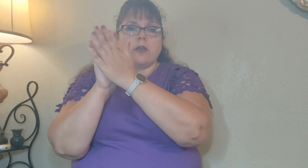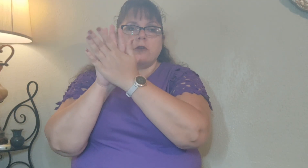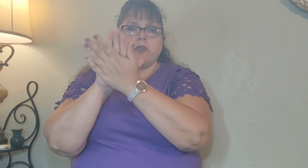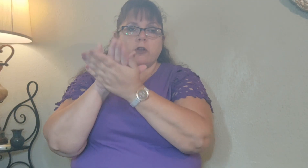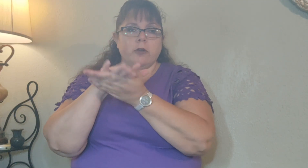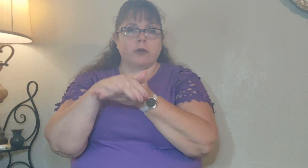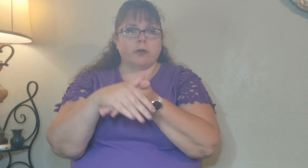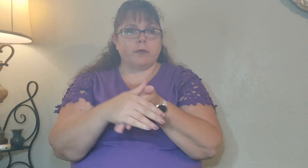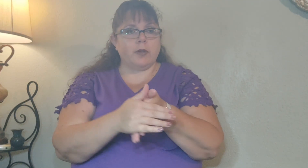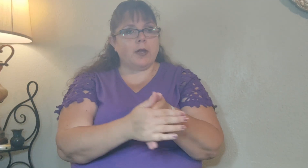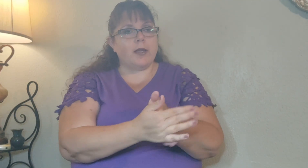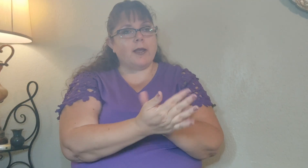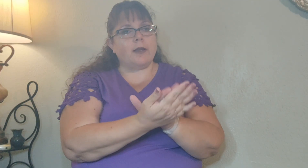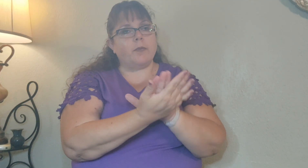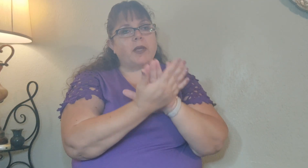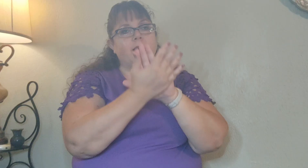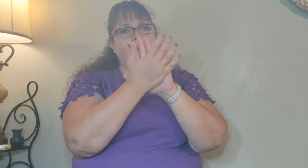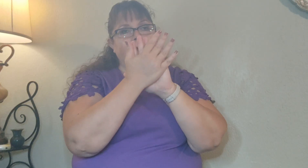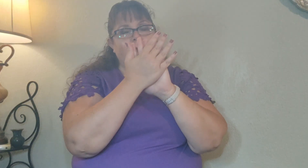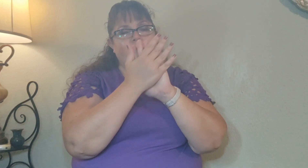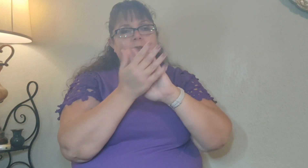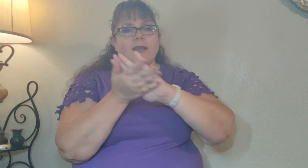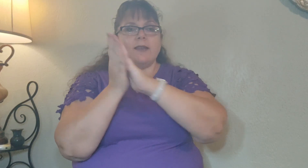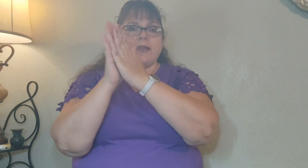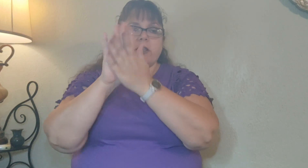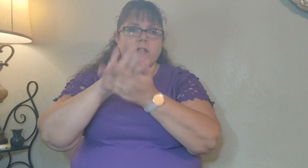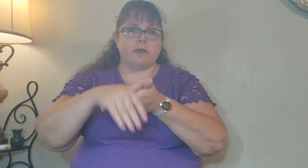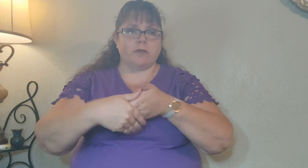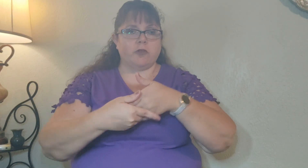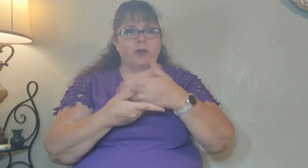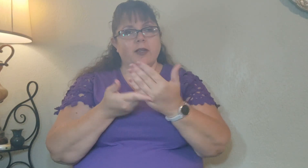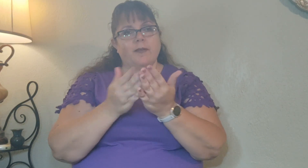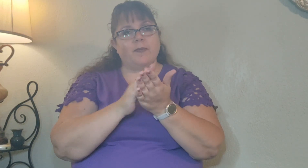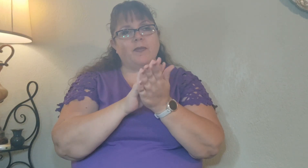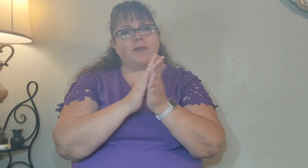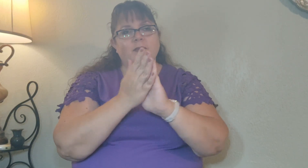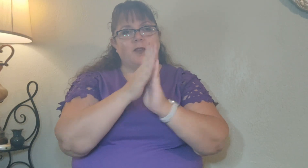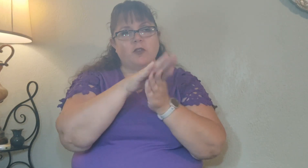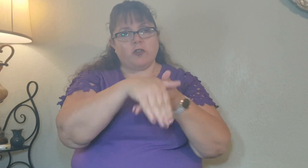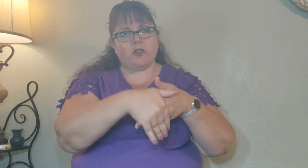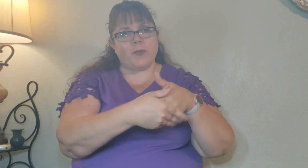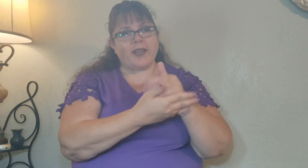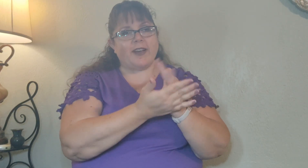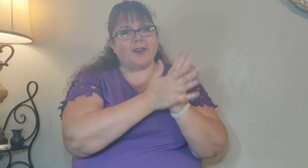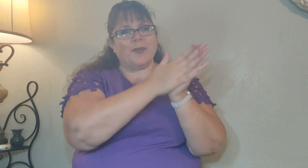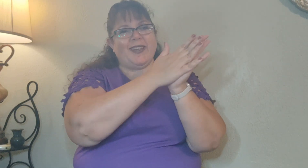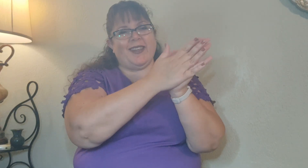you turn and become. It's like you turn it to become.